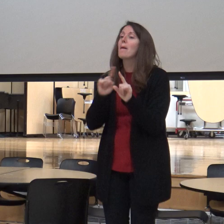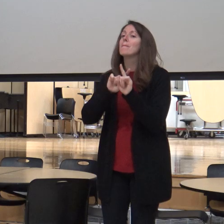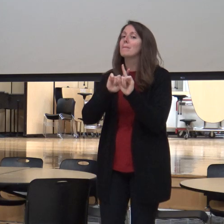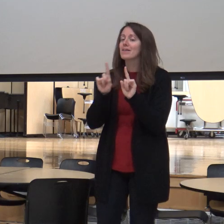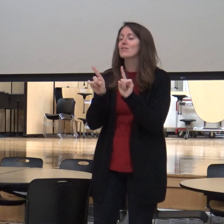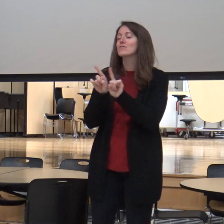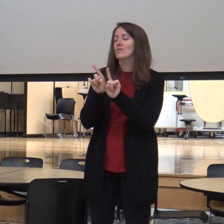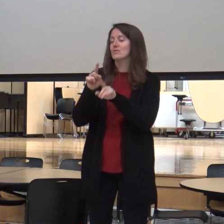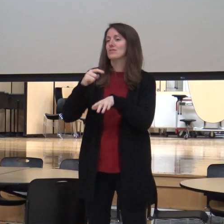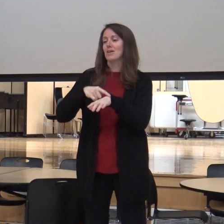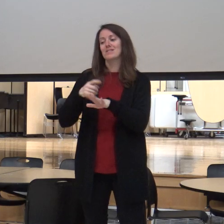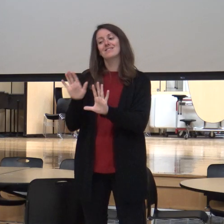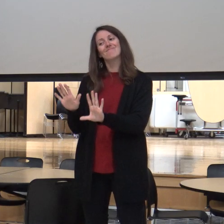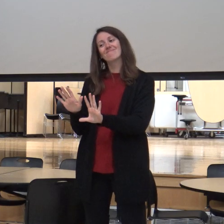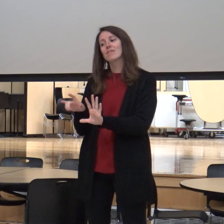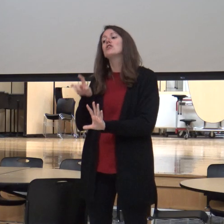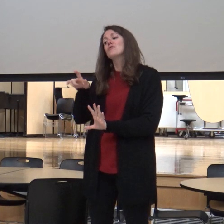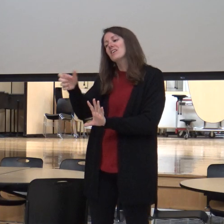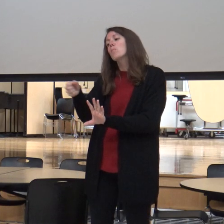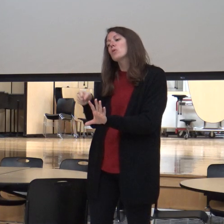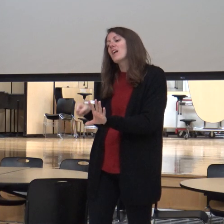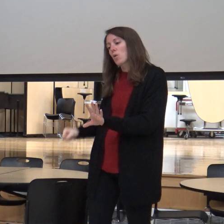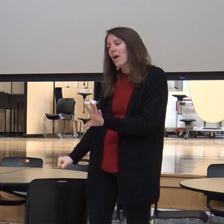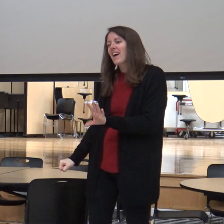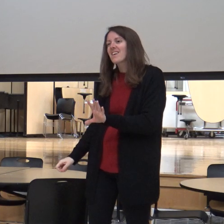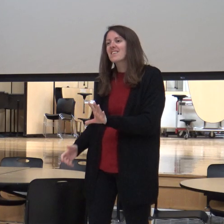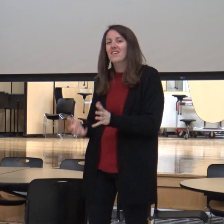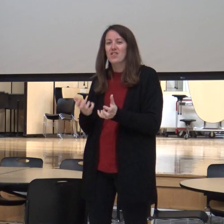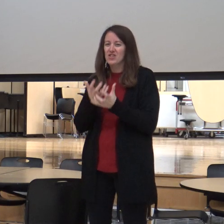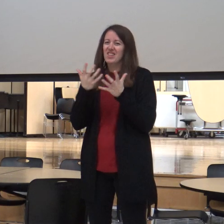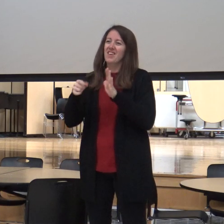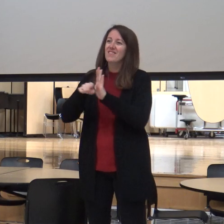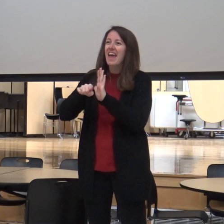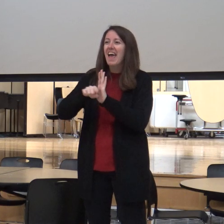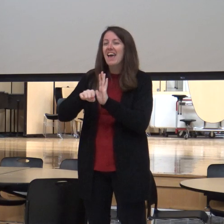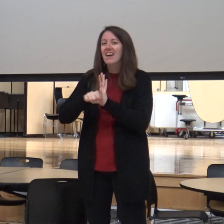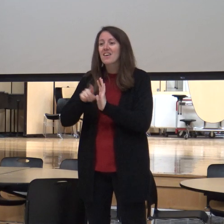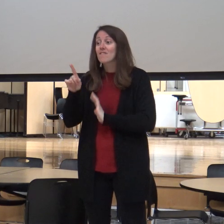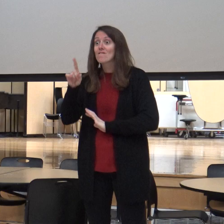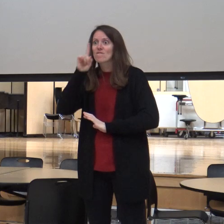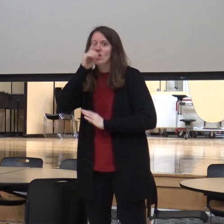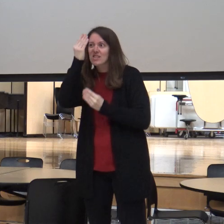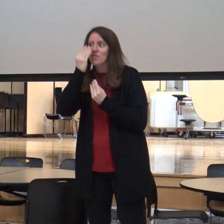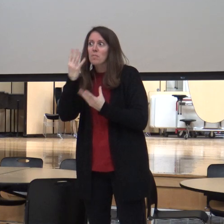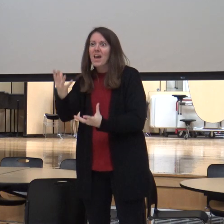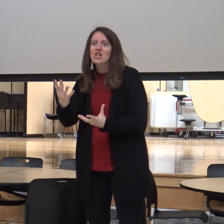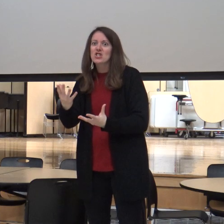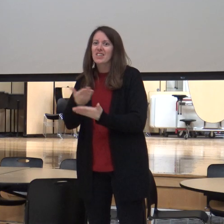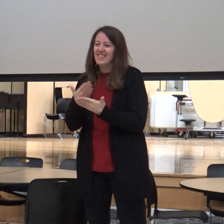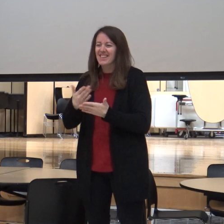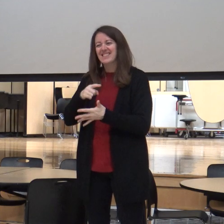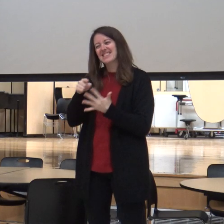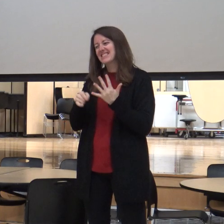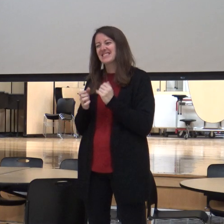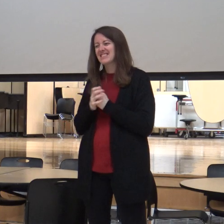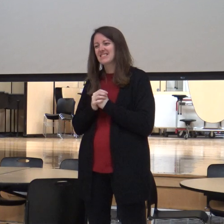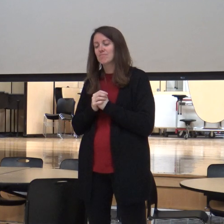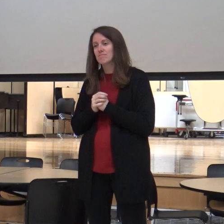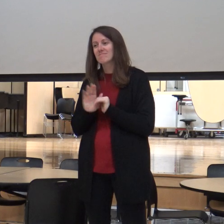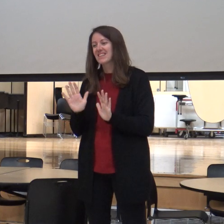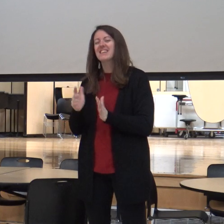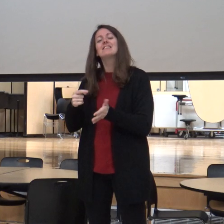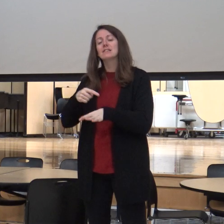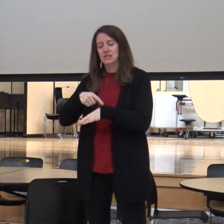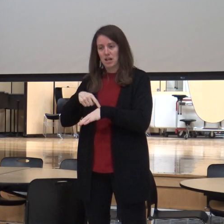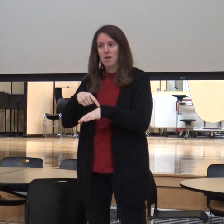away. There's a lot of negative things on social media. There's a lot of false information about the world and social media. And